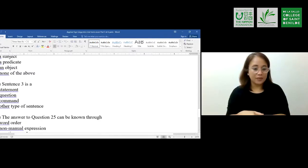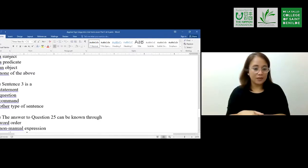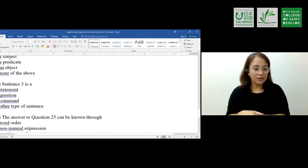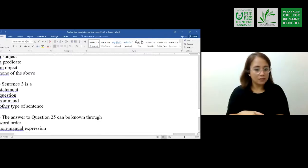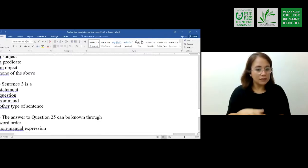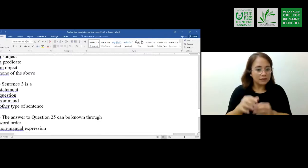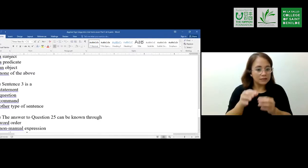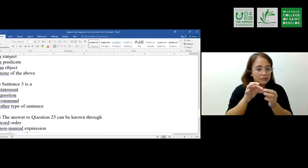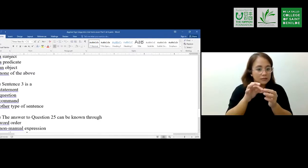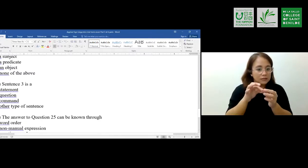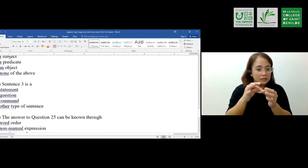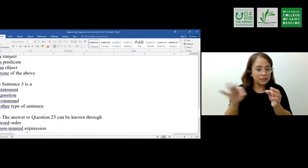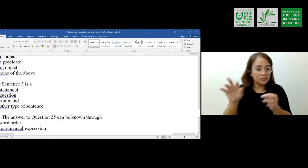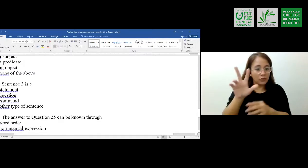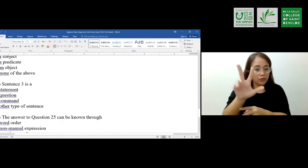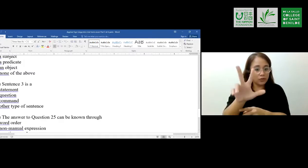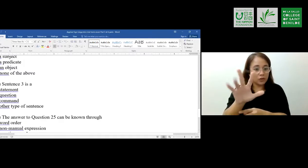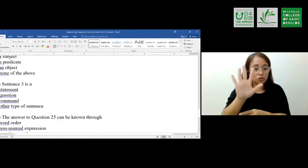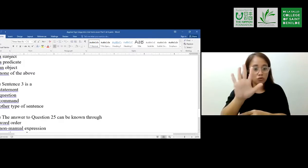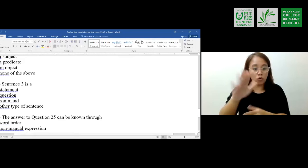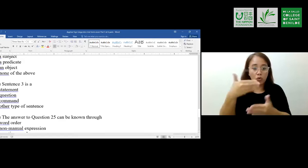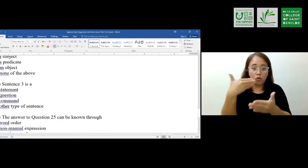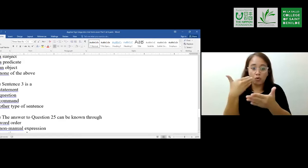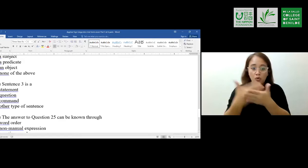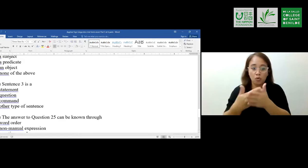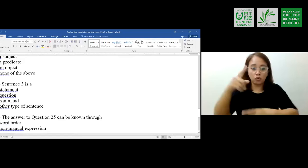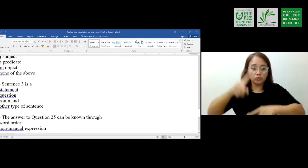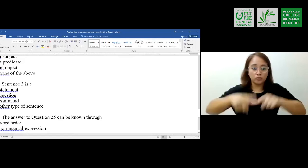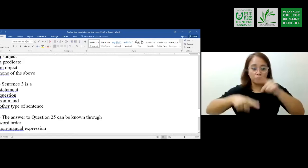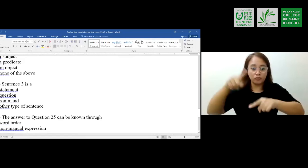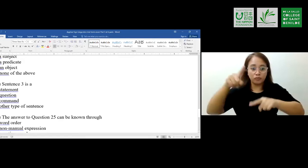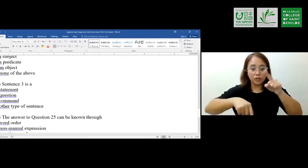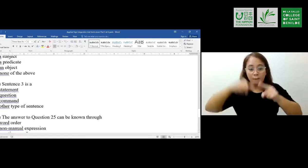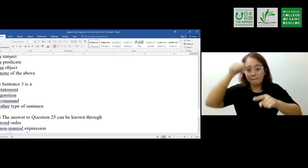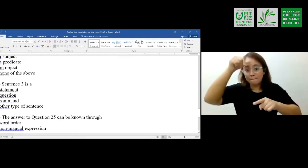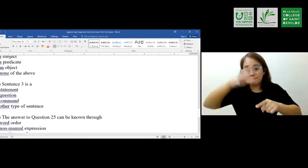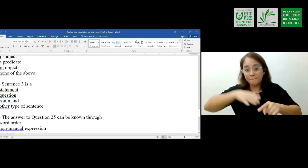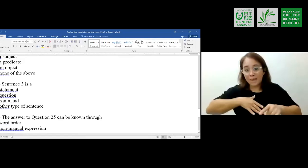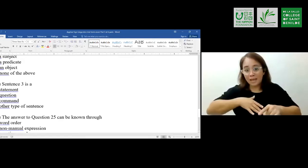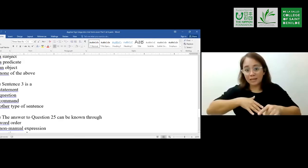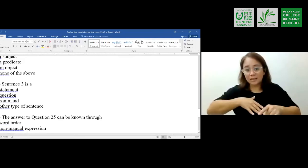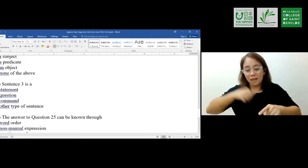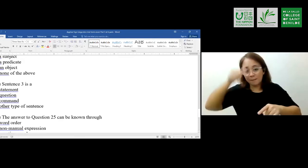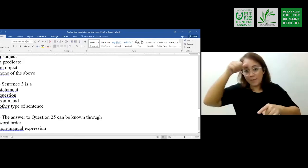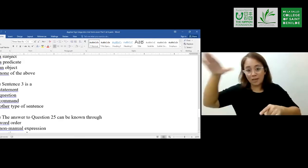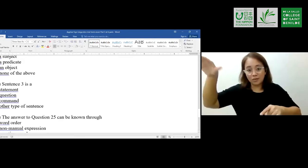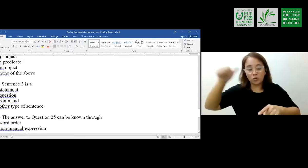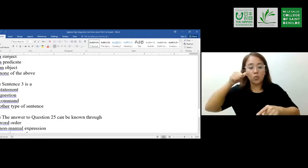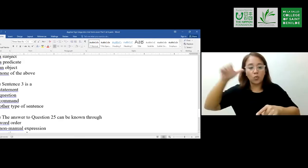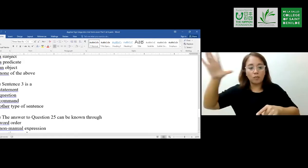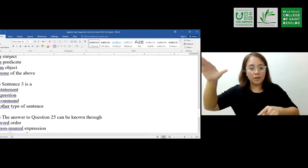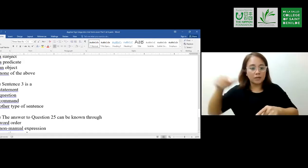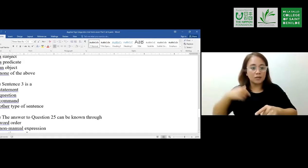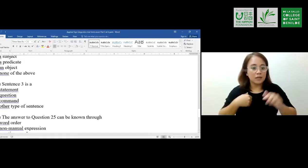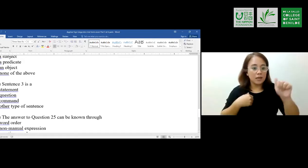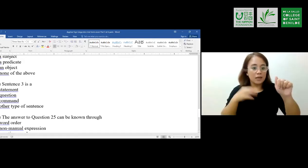close friend, is your close friend a man or a woman? Is A, a statement, B, a question, C,